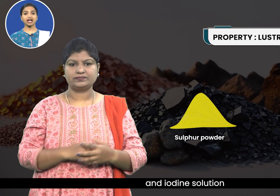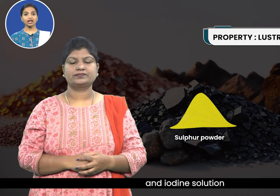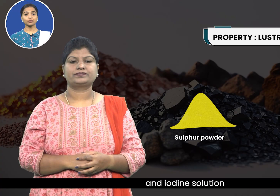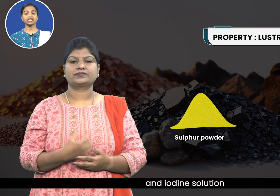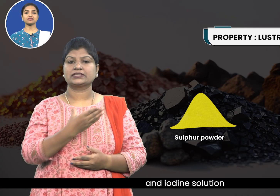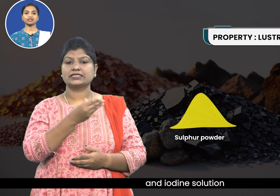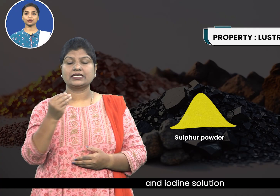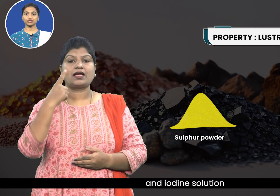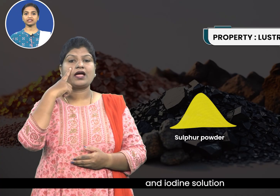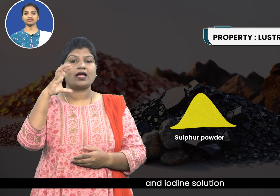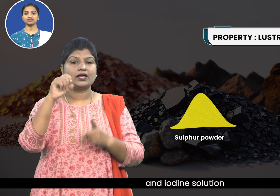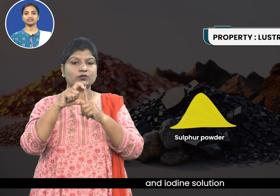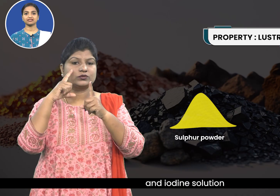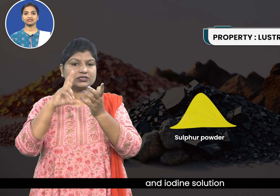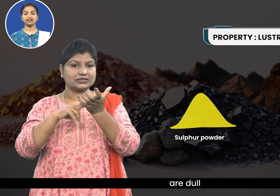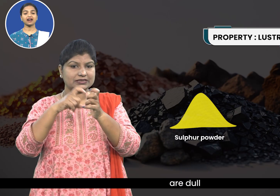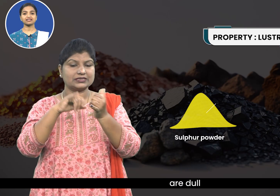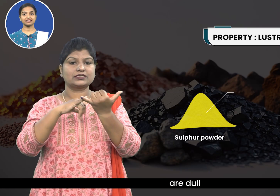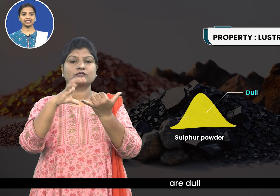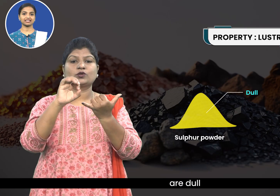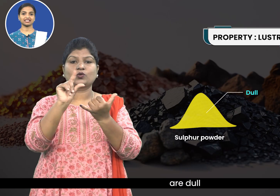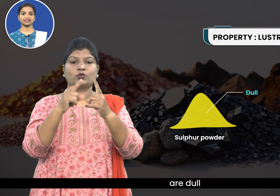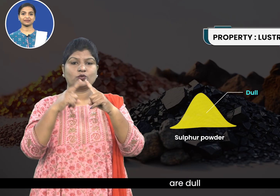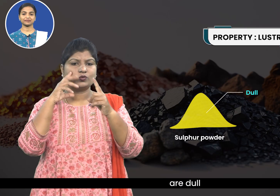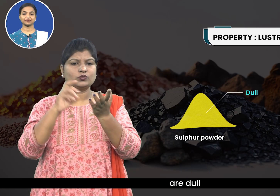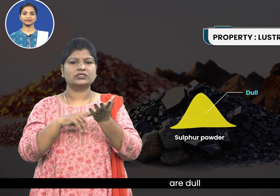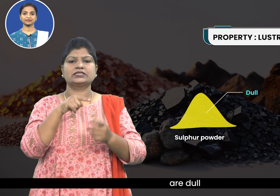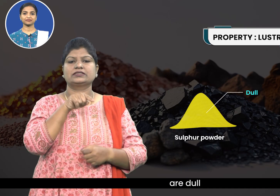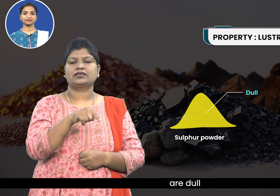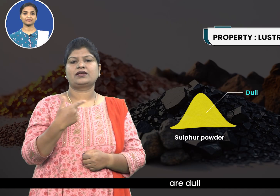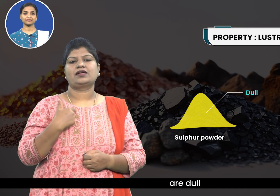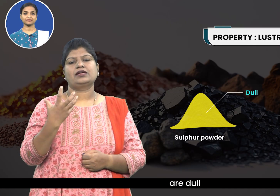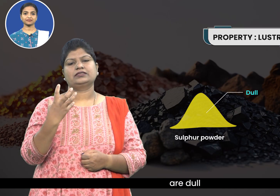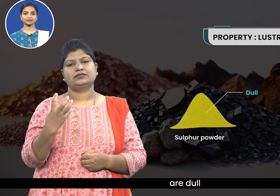and iodine solution are dull.